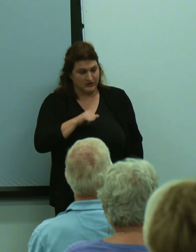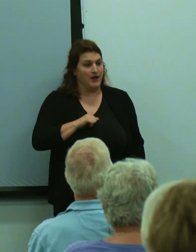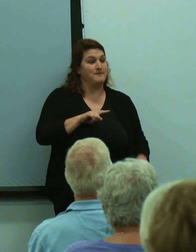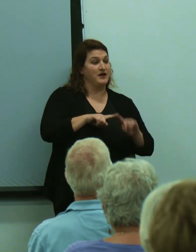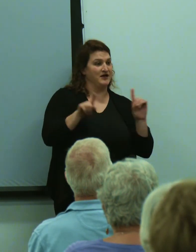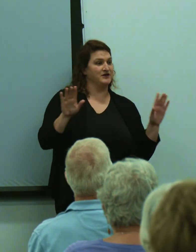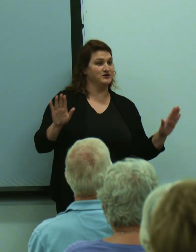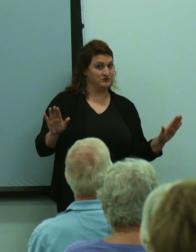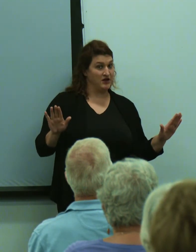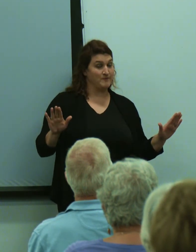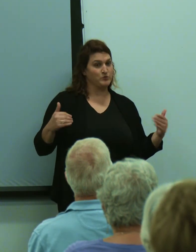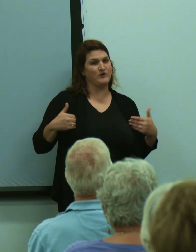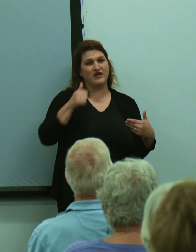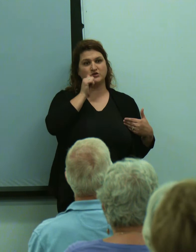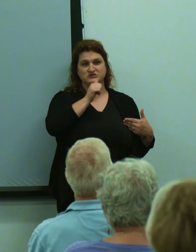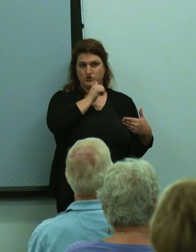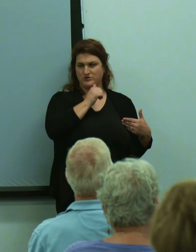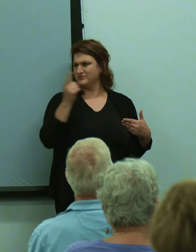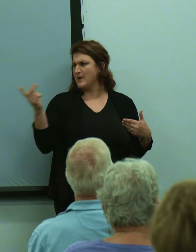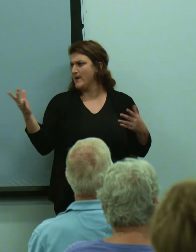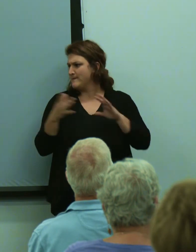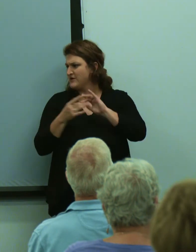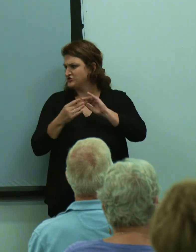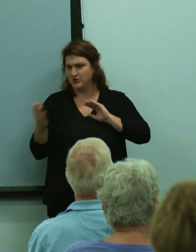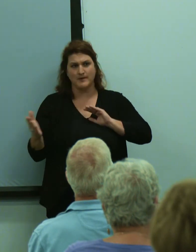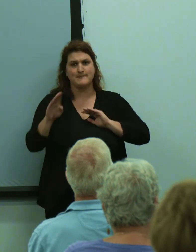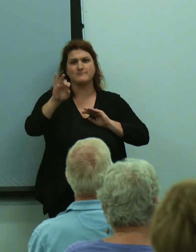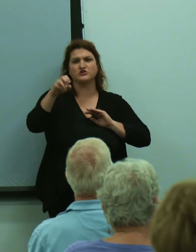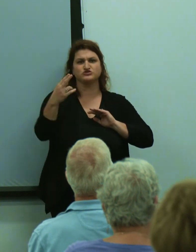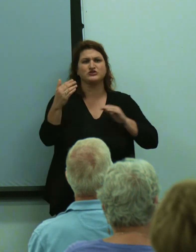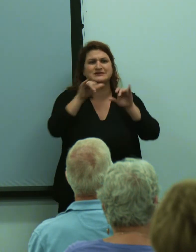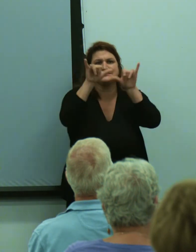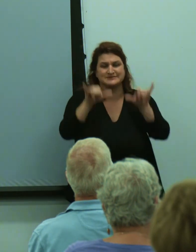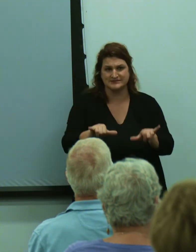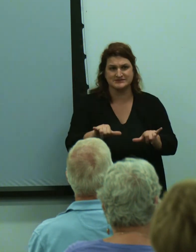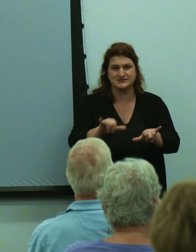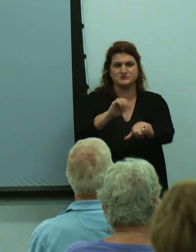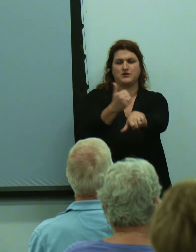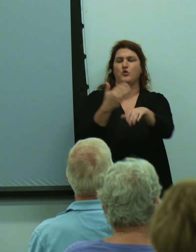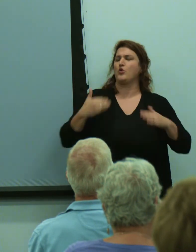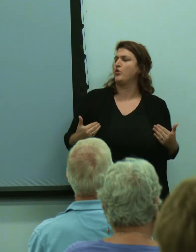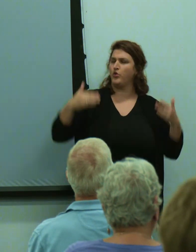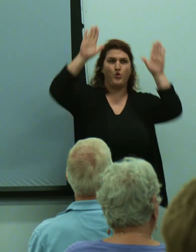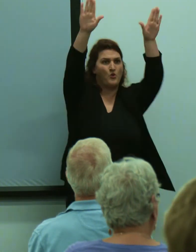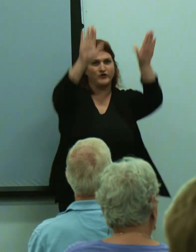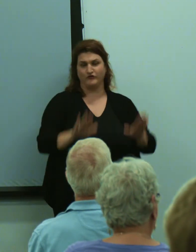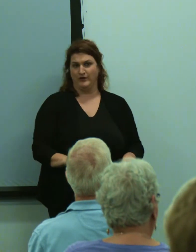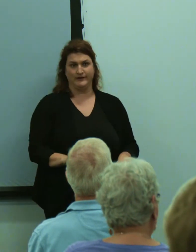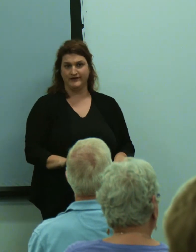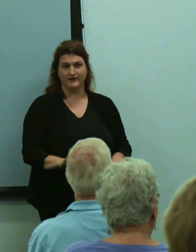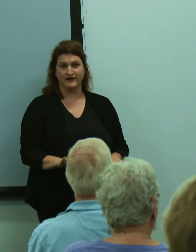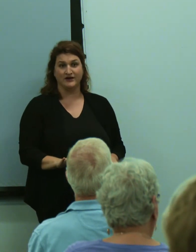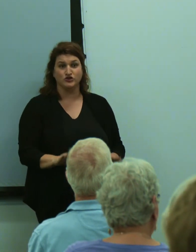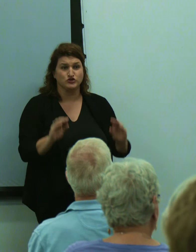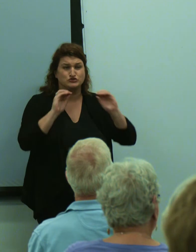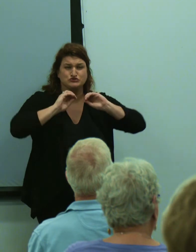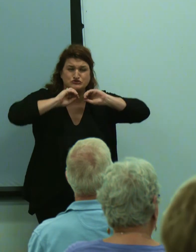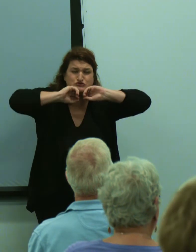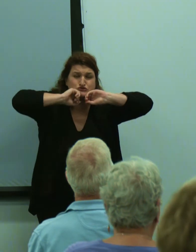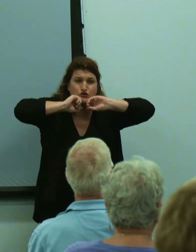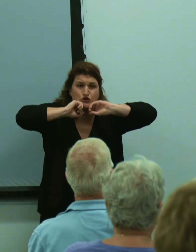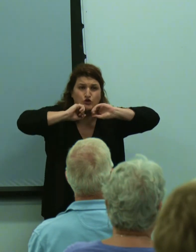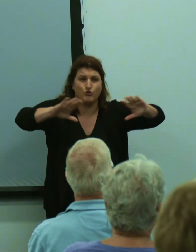And where we have Arizona, it's been mentioned, we have a Michigan system that's wonderful. There's no legislature